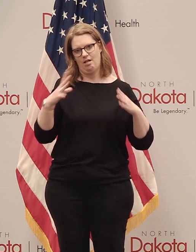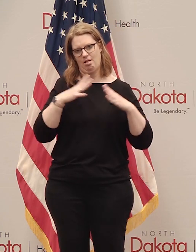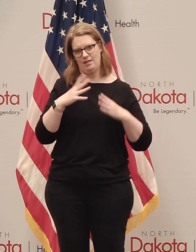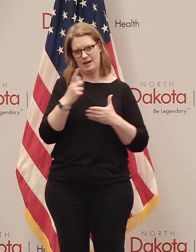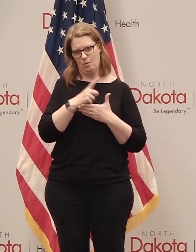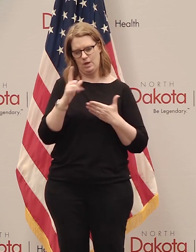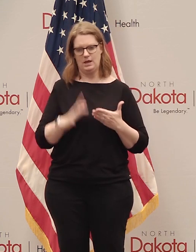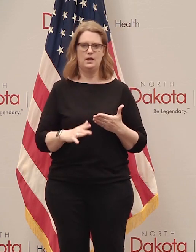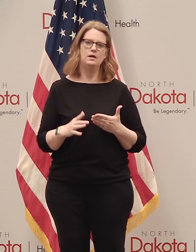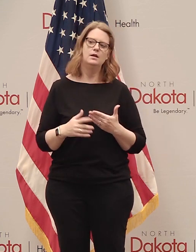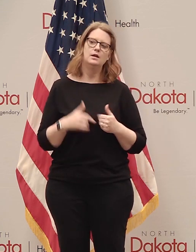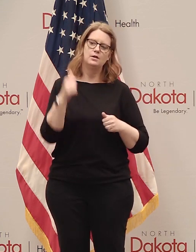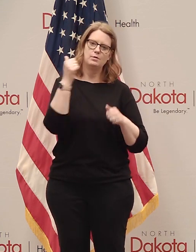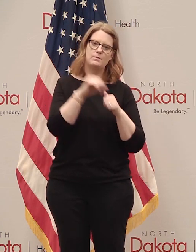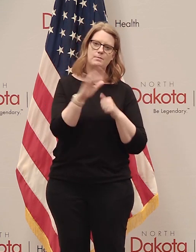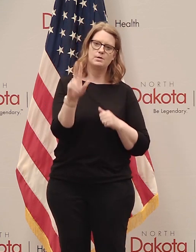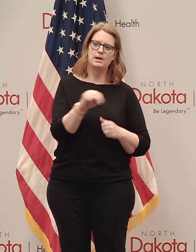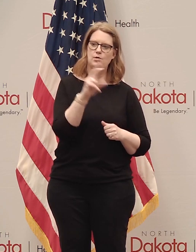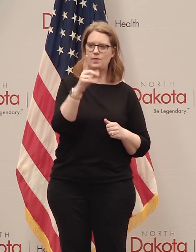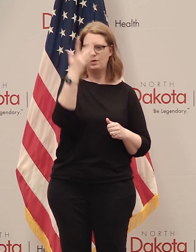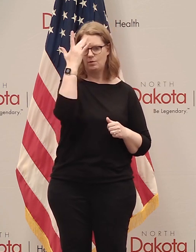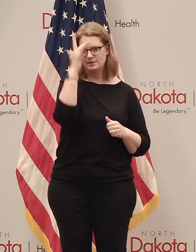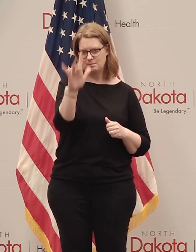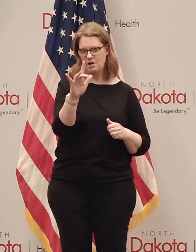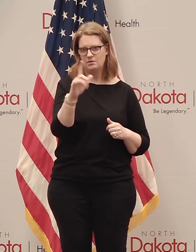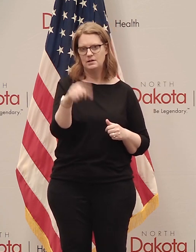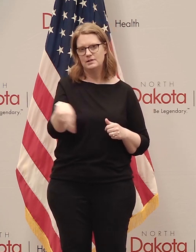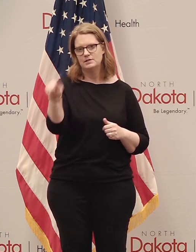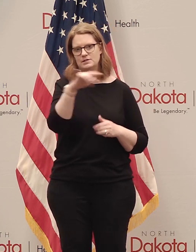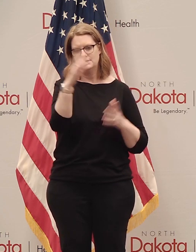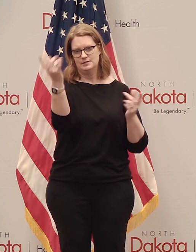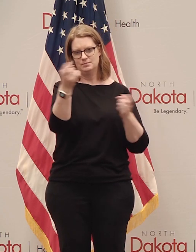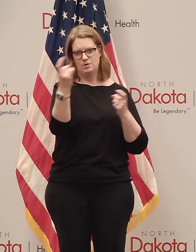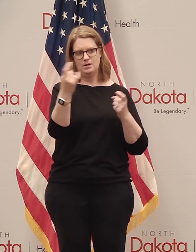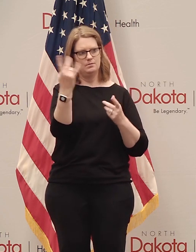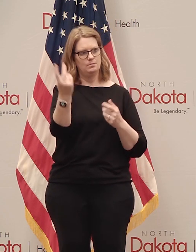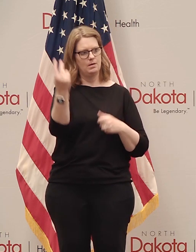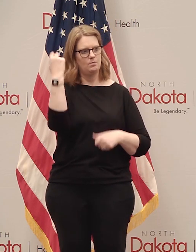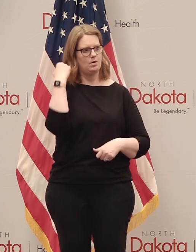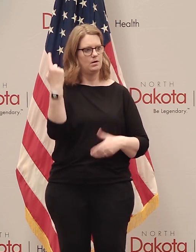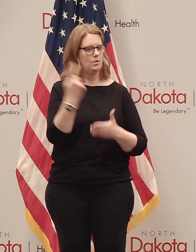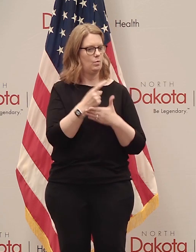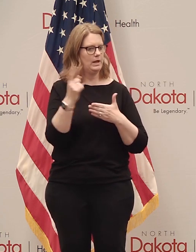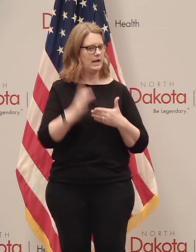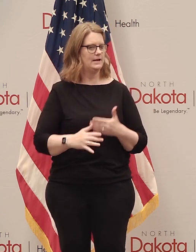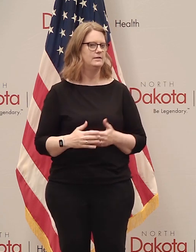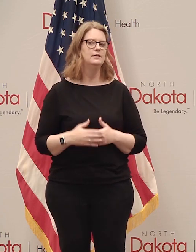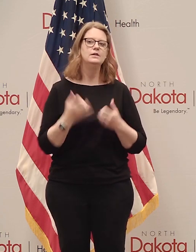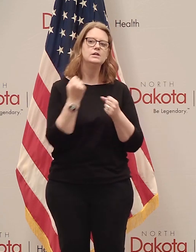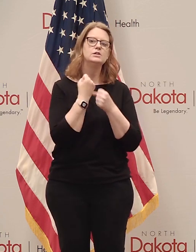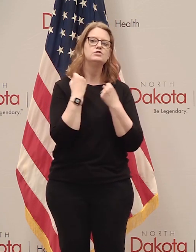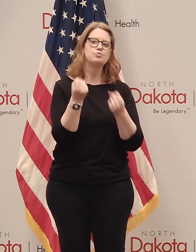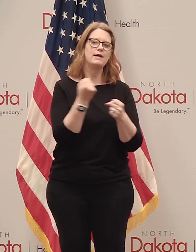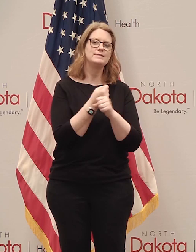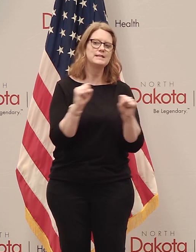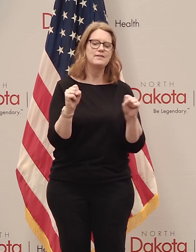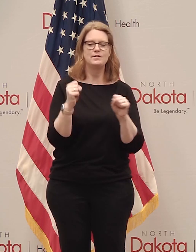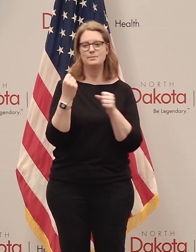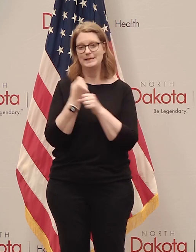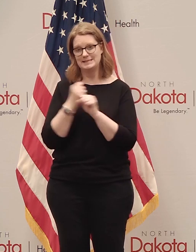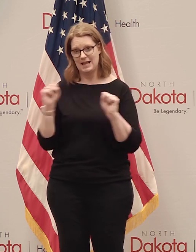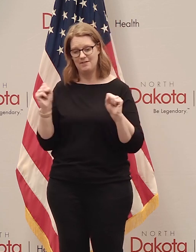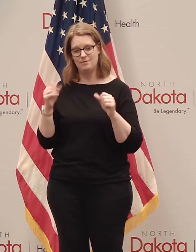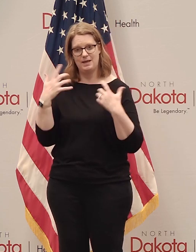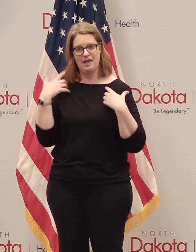remember to be North Dakota smart as you celebrate Memorial Weekend this weekend. Drive safe, be